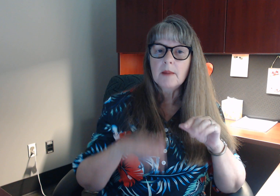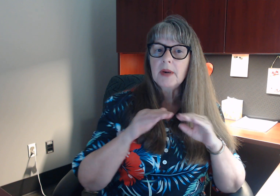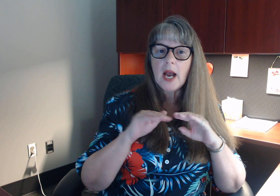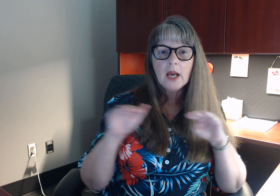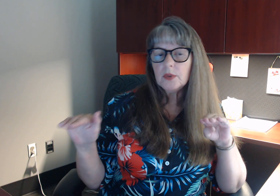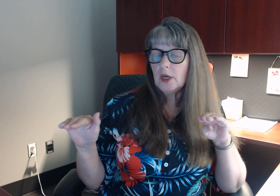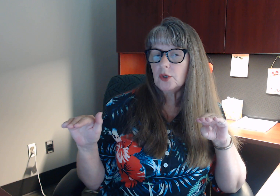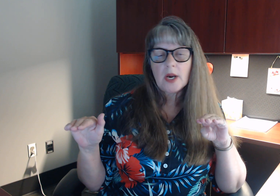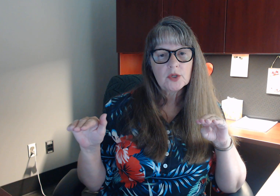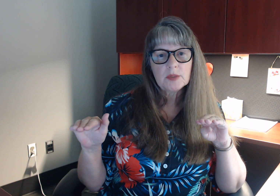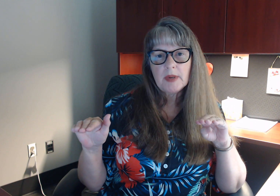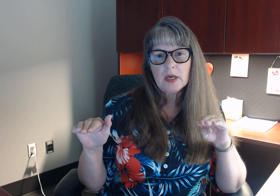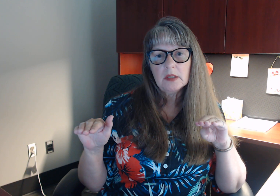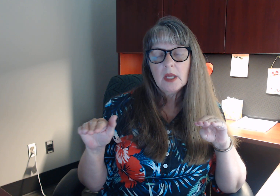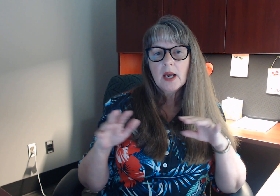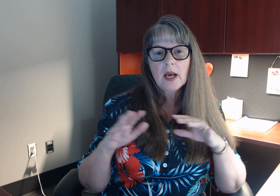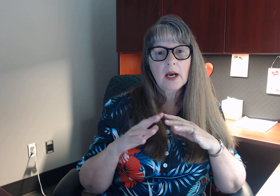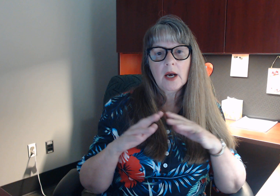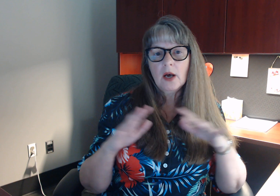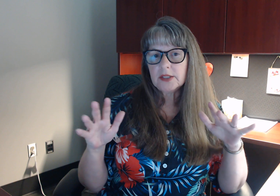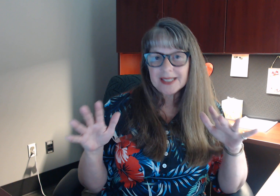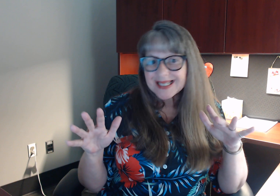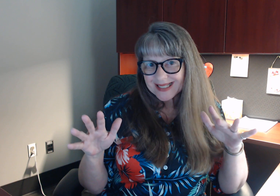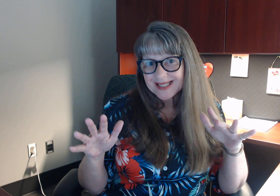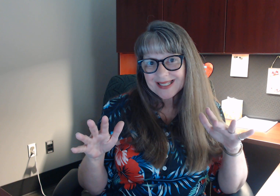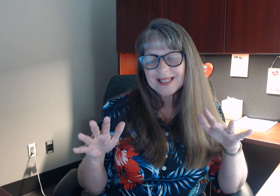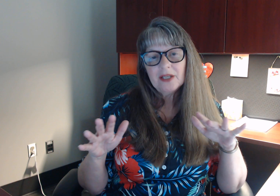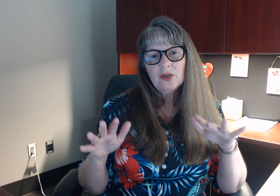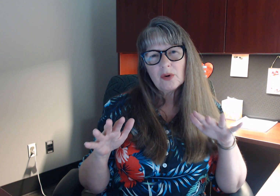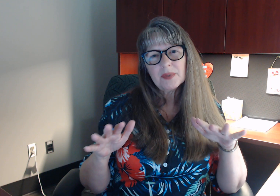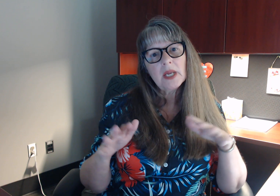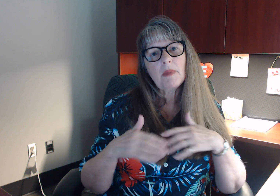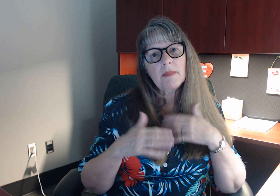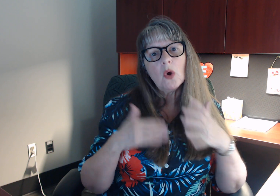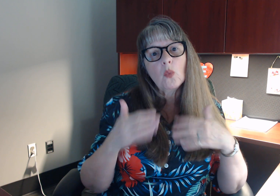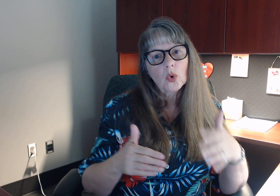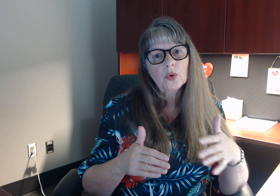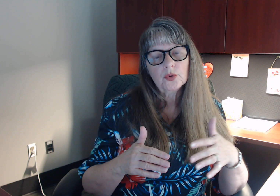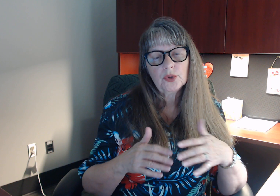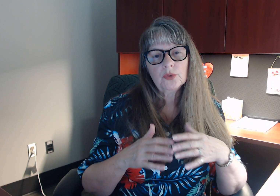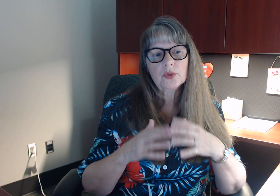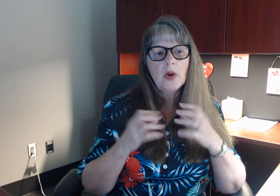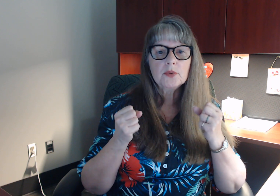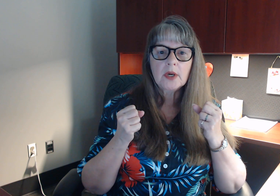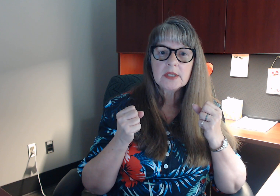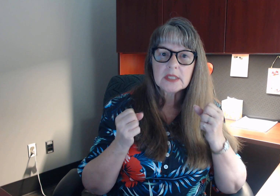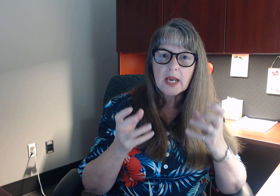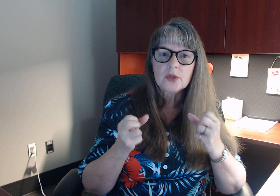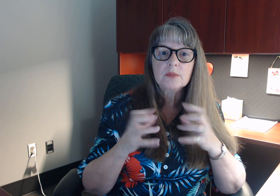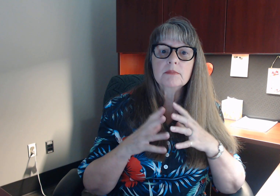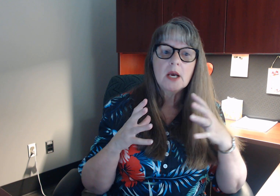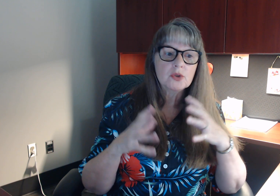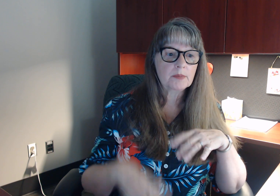I would not try to spell a sentence. You know what I'm saying? Maybe a word or two. So I would try to sign as much as